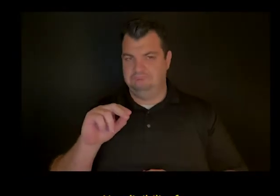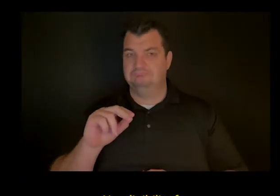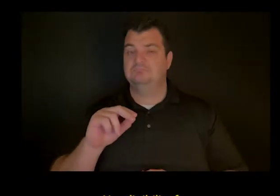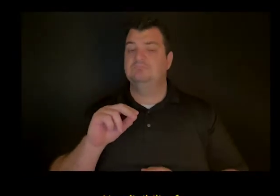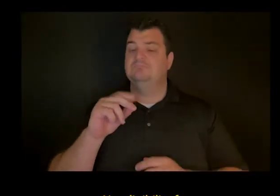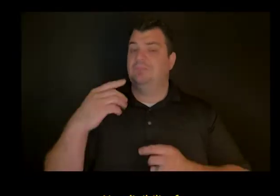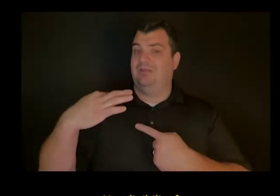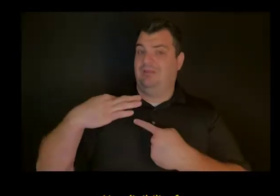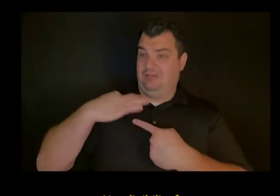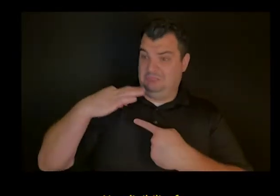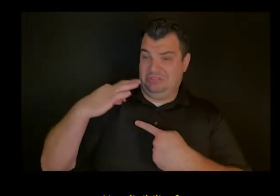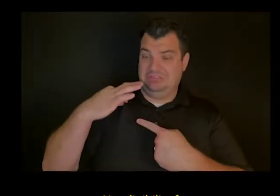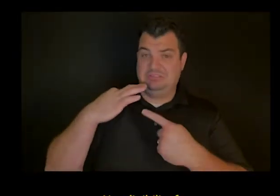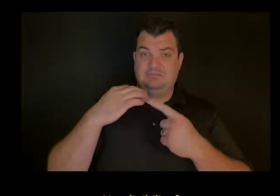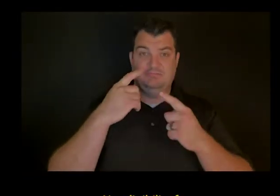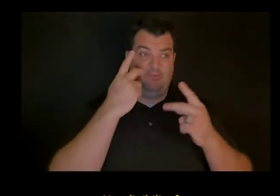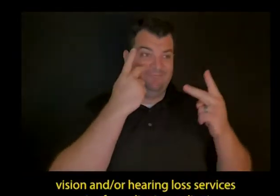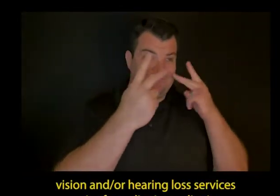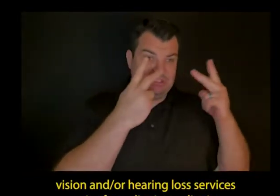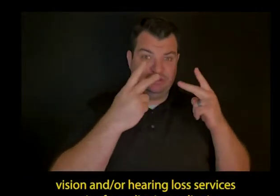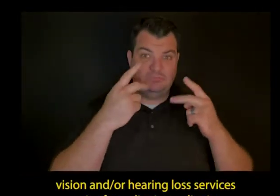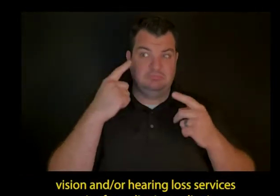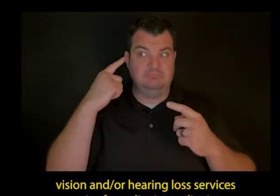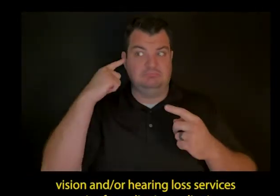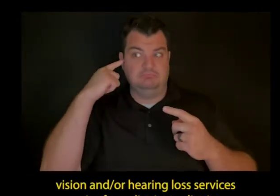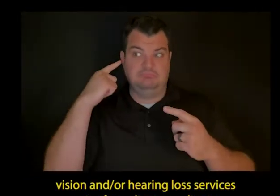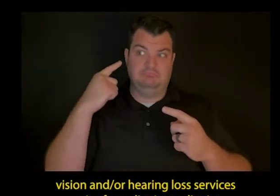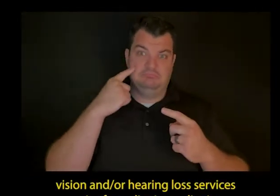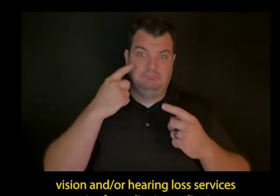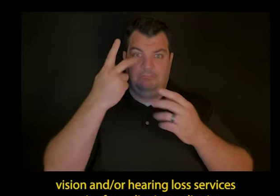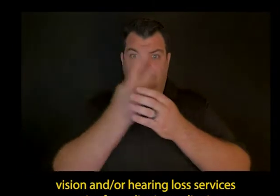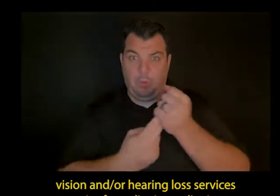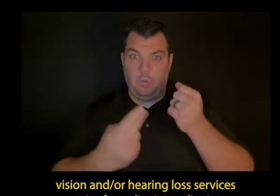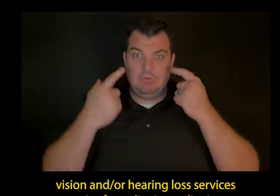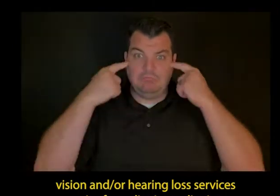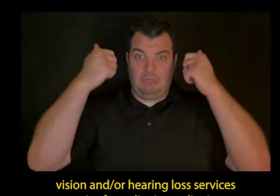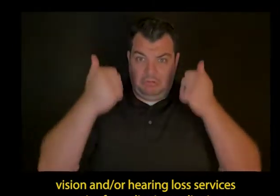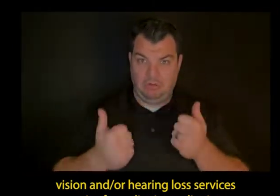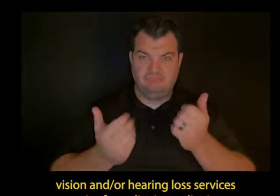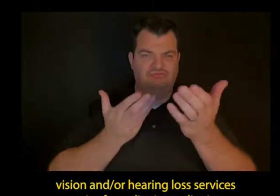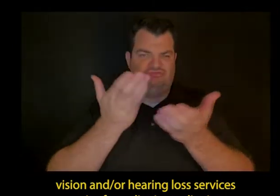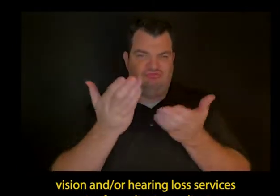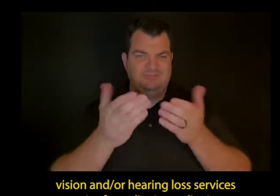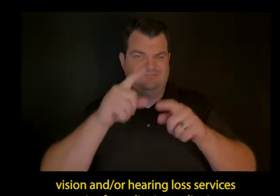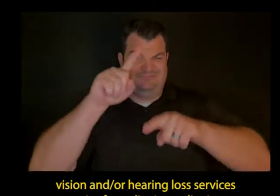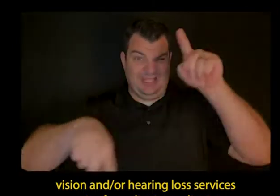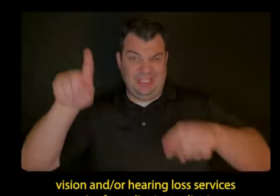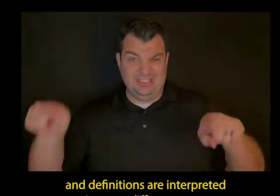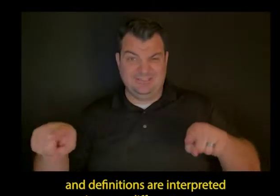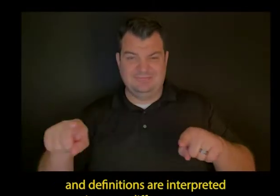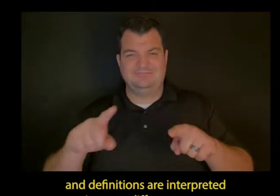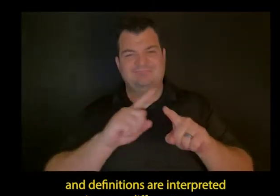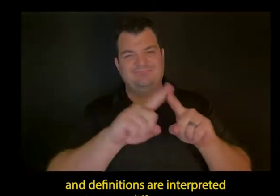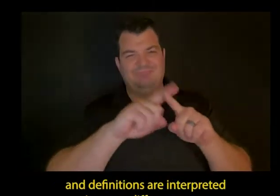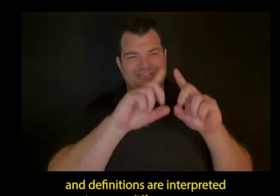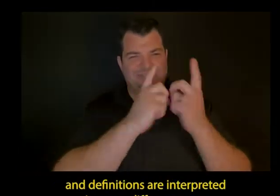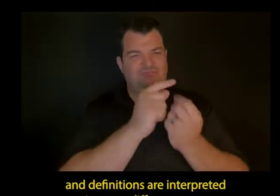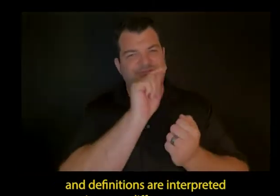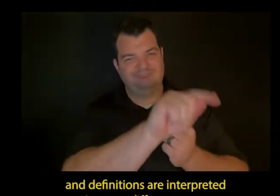No. Eligibility for vision and/or hearing loss services varies from district to district, and definitions are interpreted in